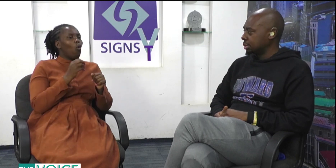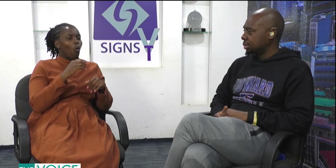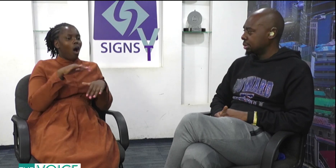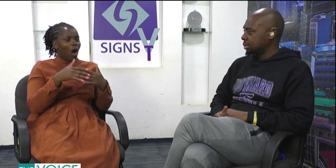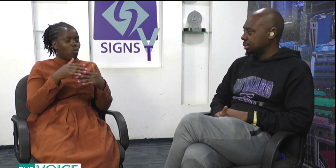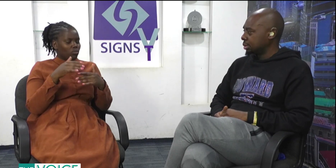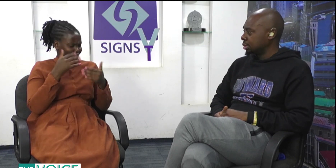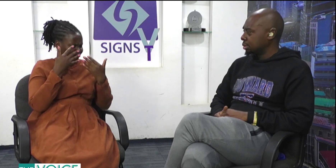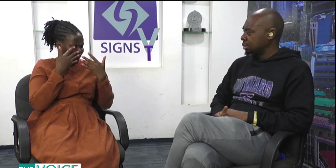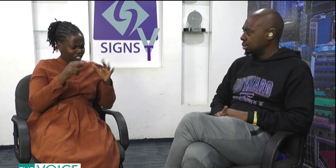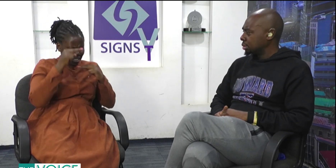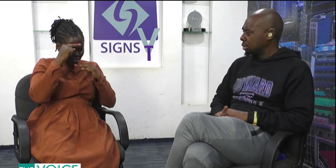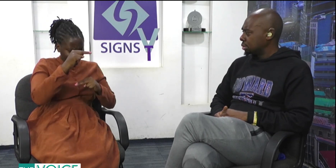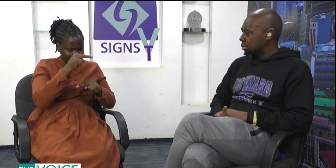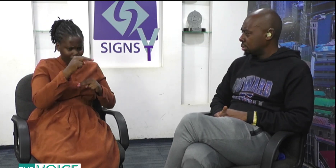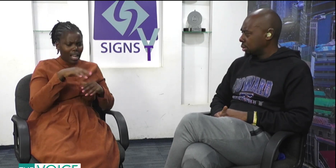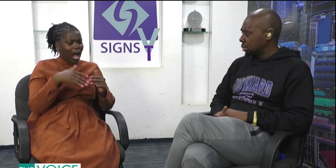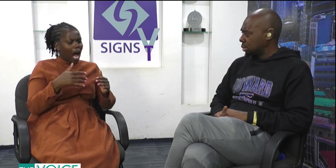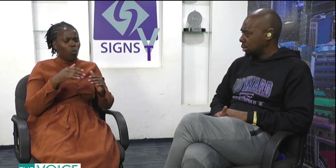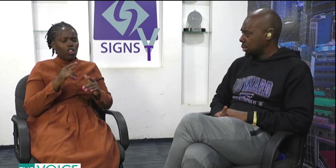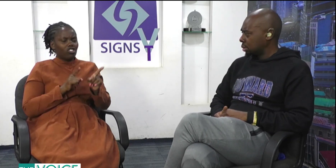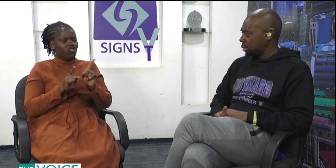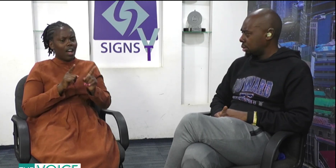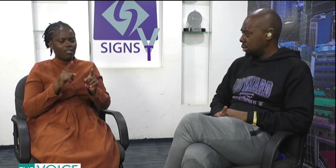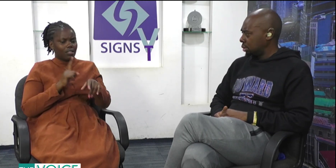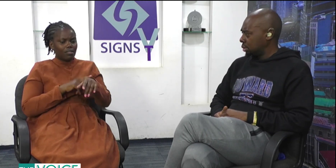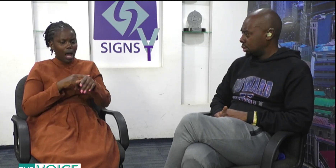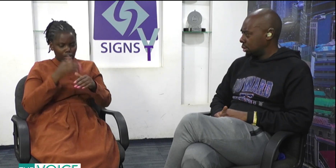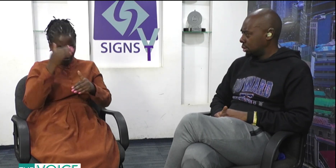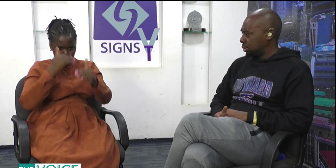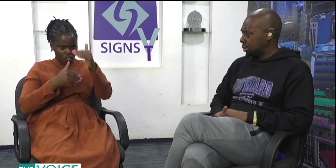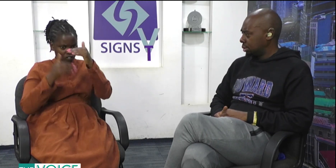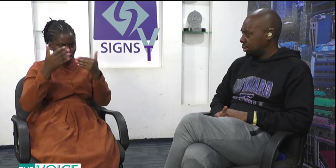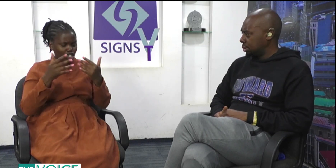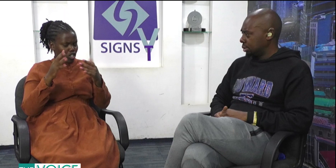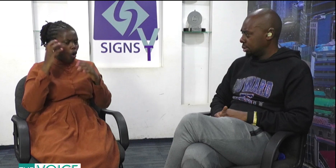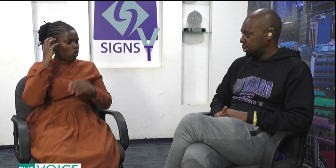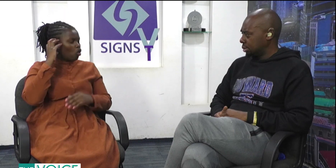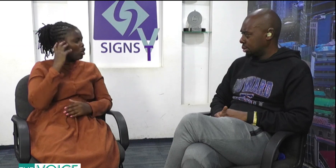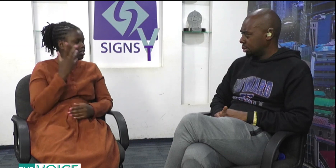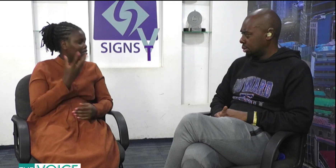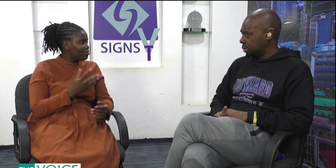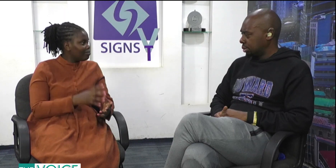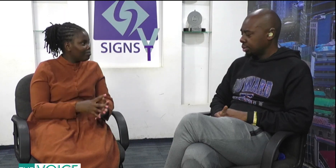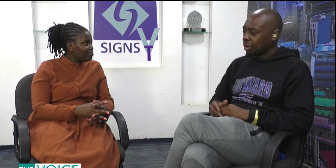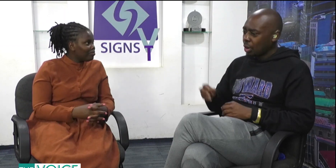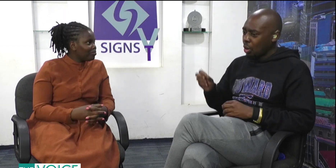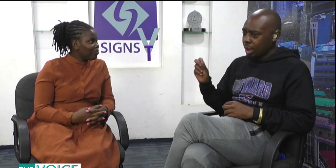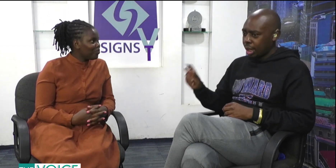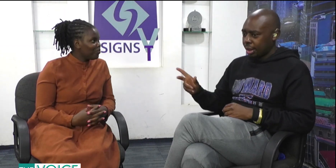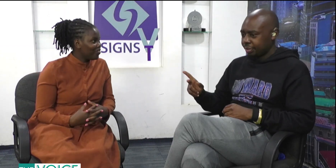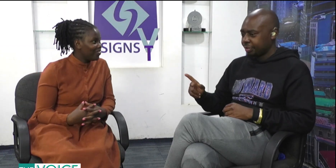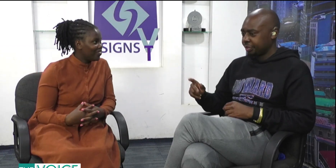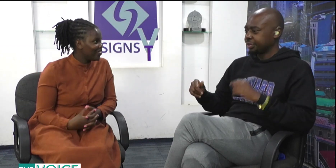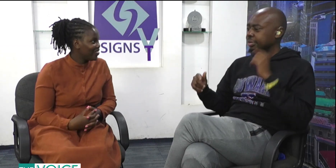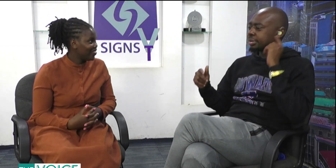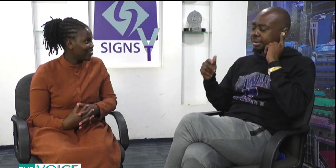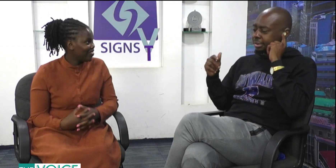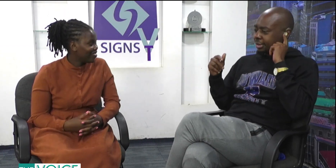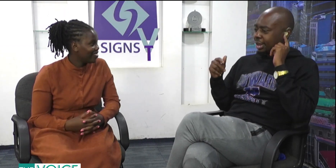you felt very motivated in high school. And how was your journey now in college and